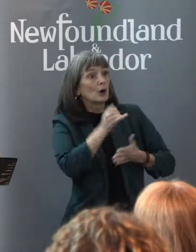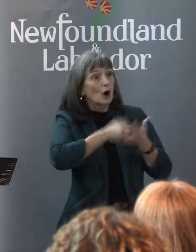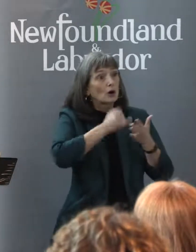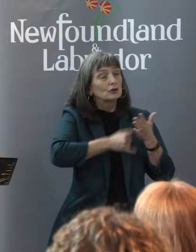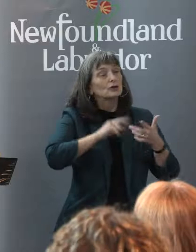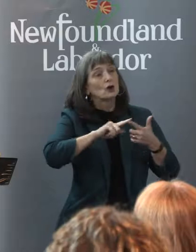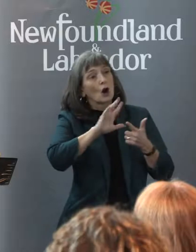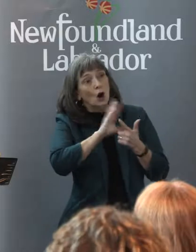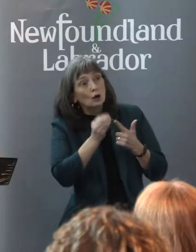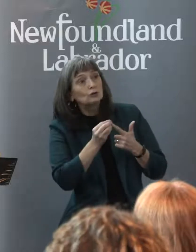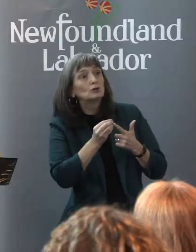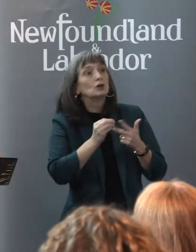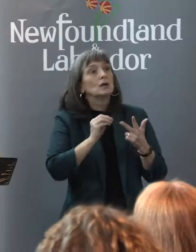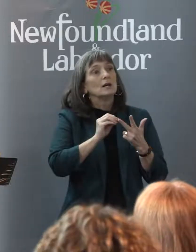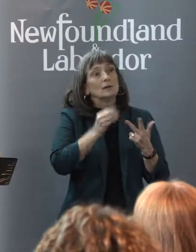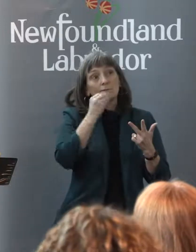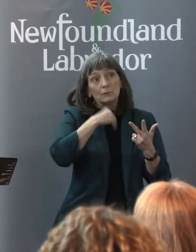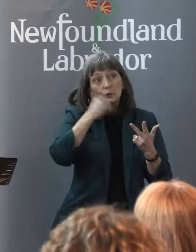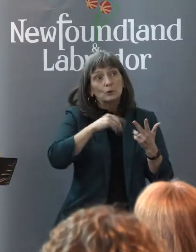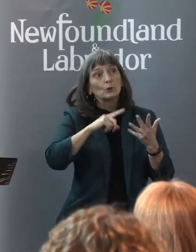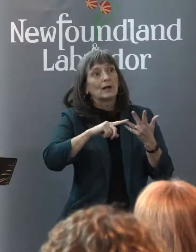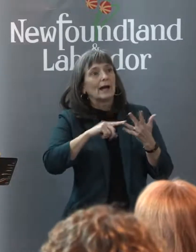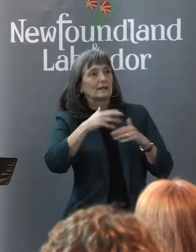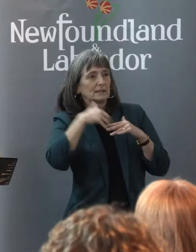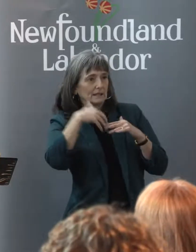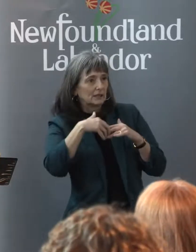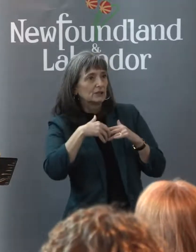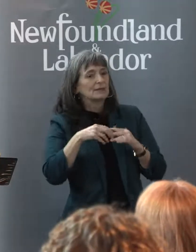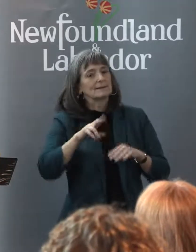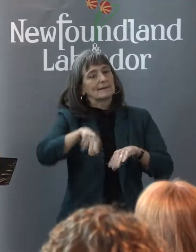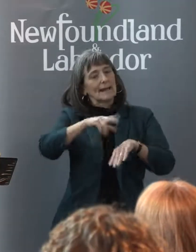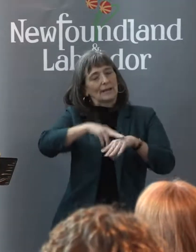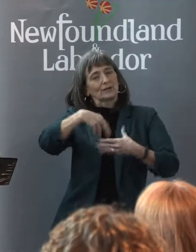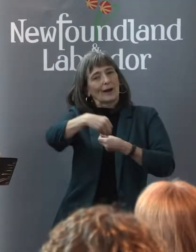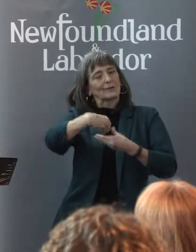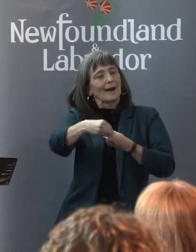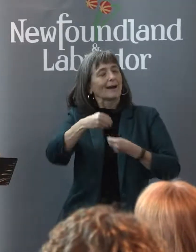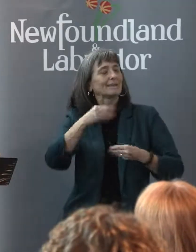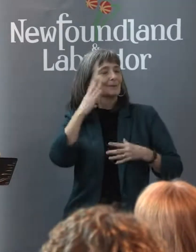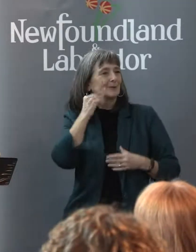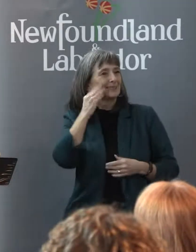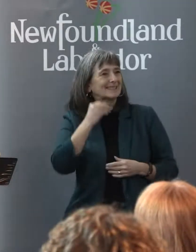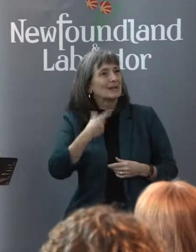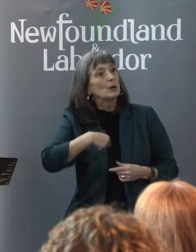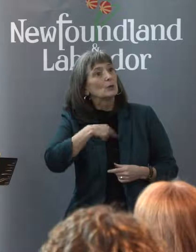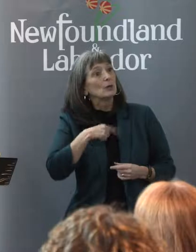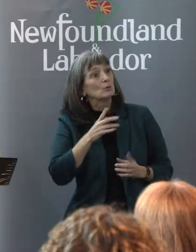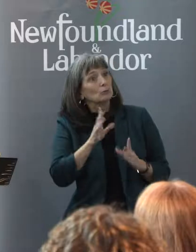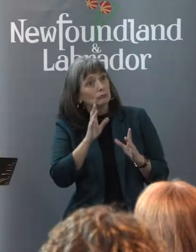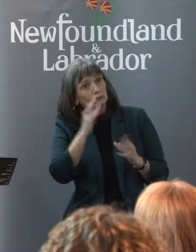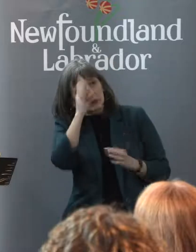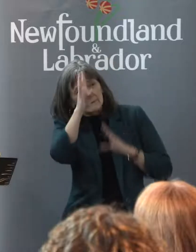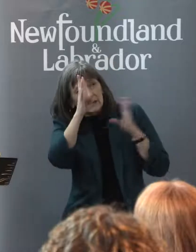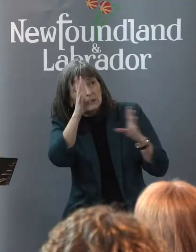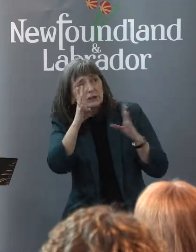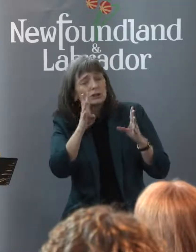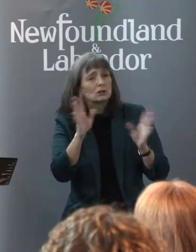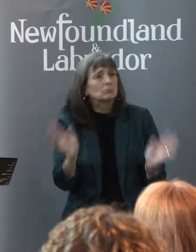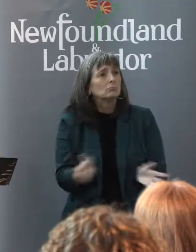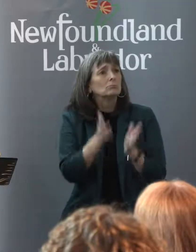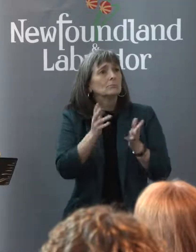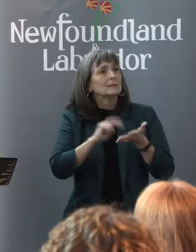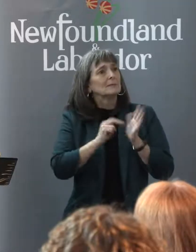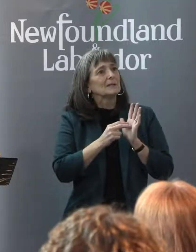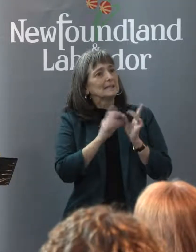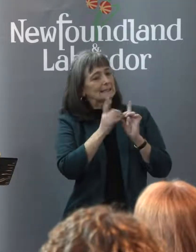culinary, indigenous, and nature-based experiences. We will aim to drive innovation by continuing to adapt to the